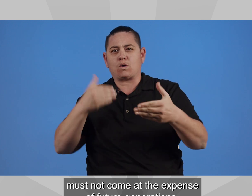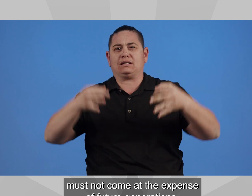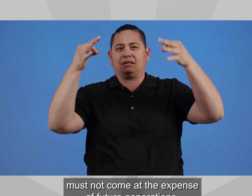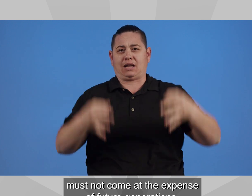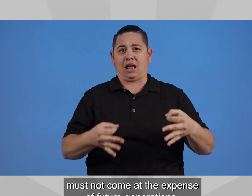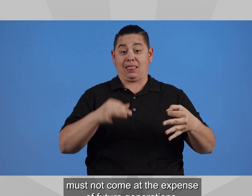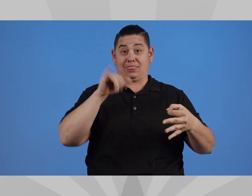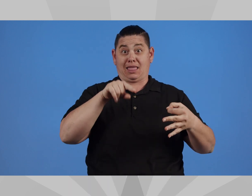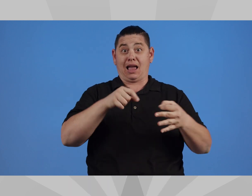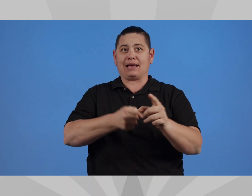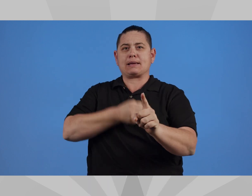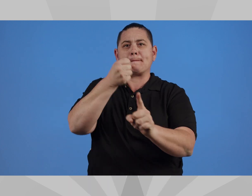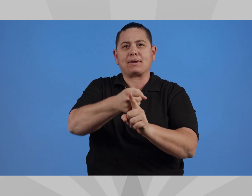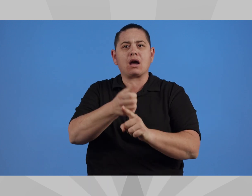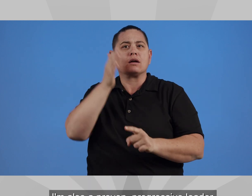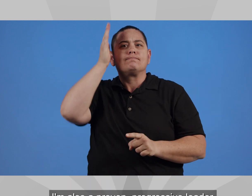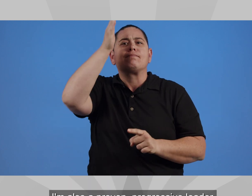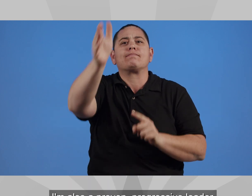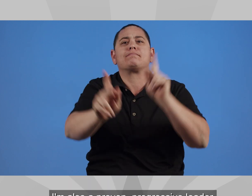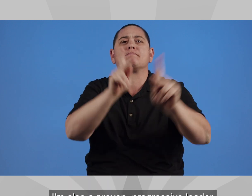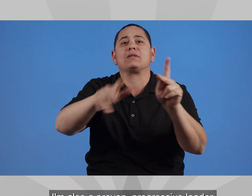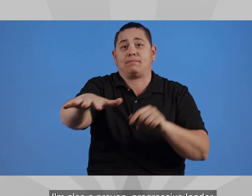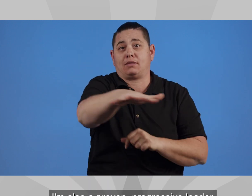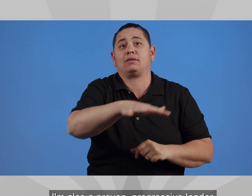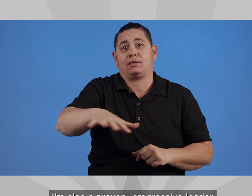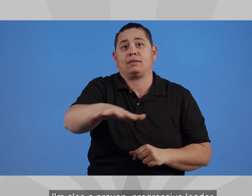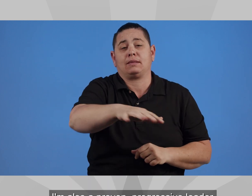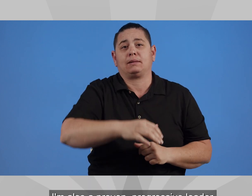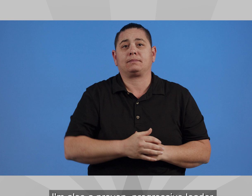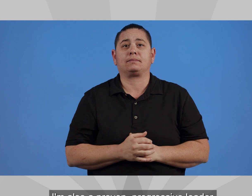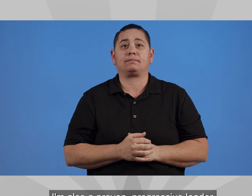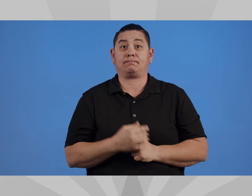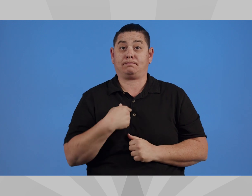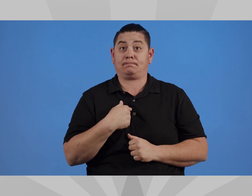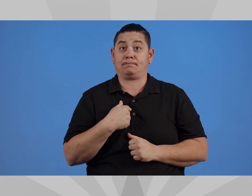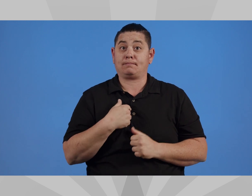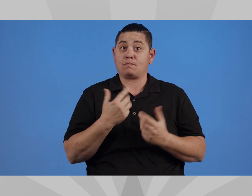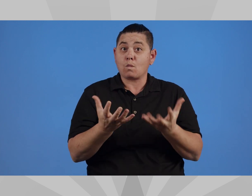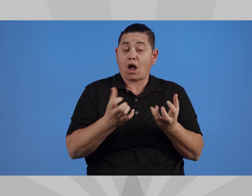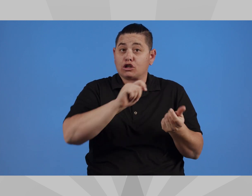future generations. I'm also a proven progressive leader